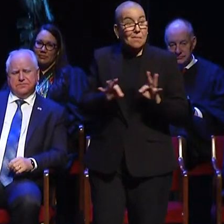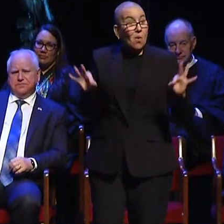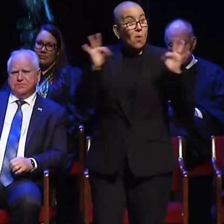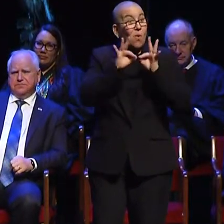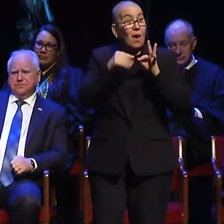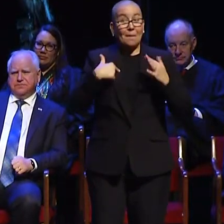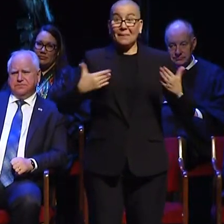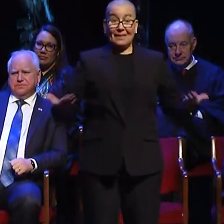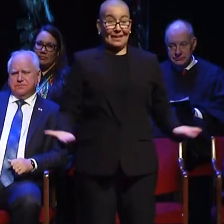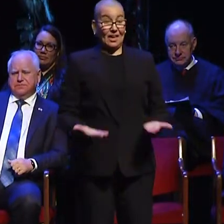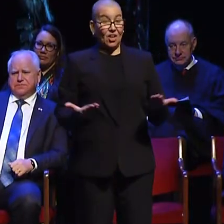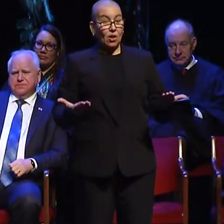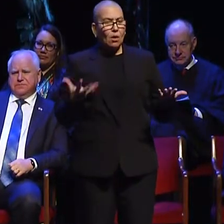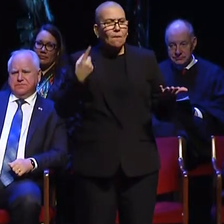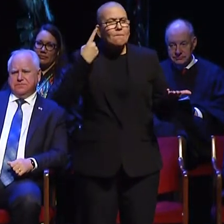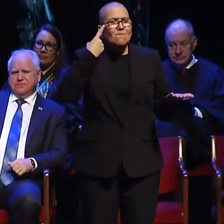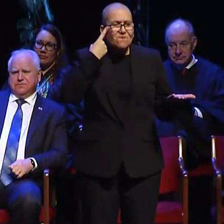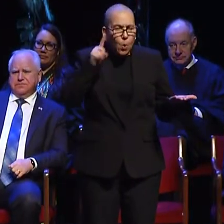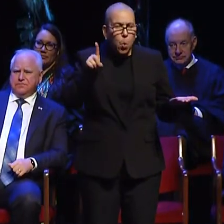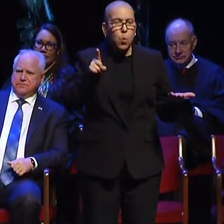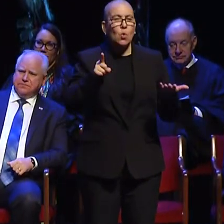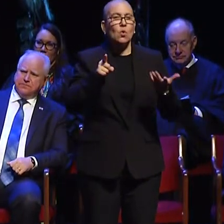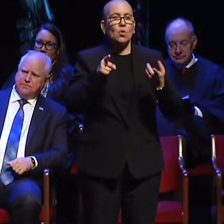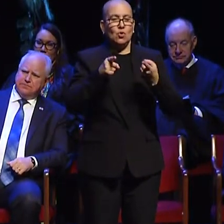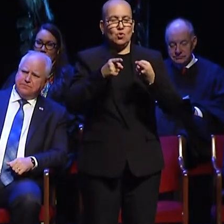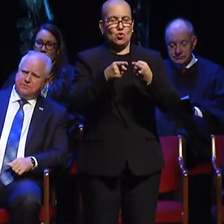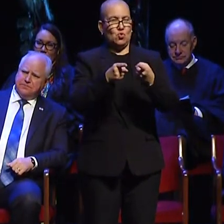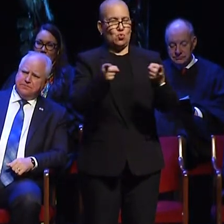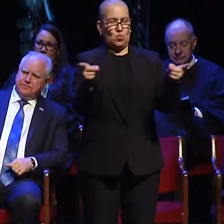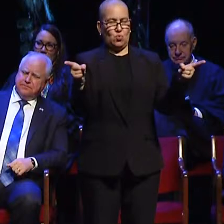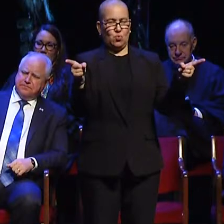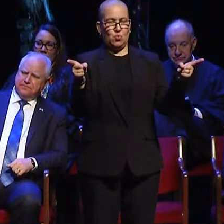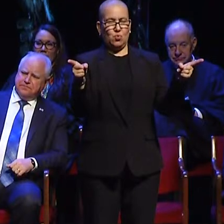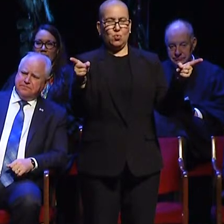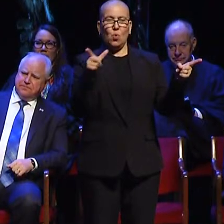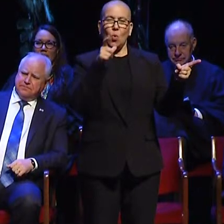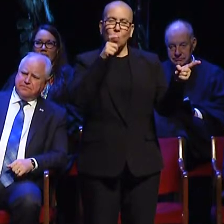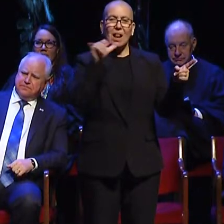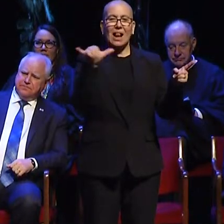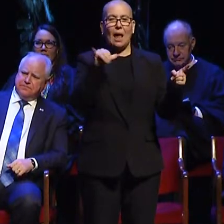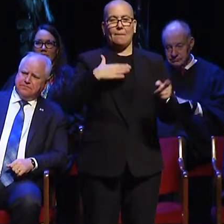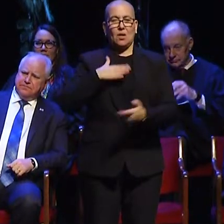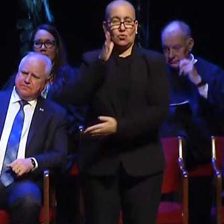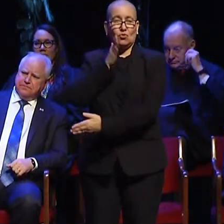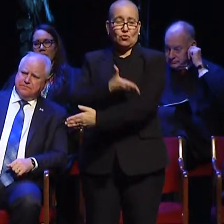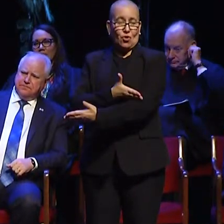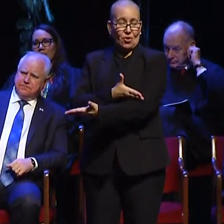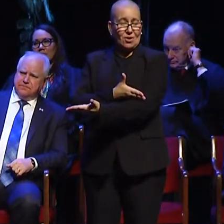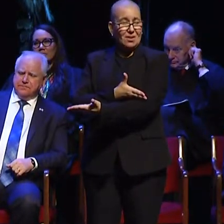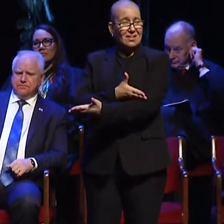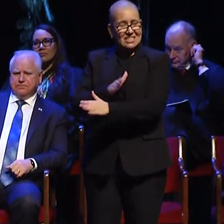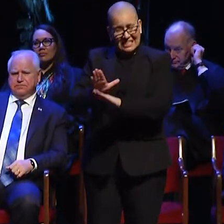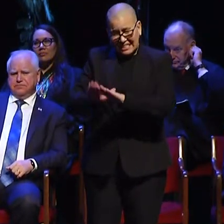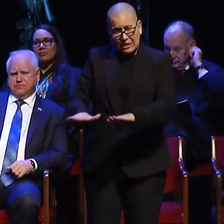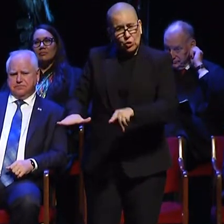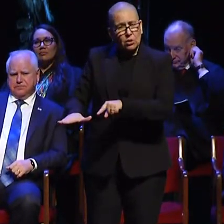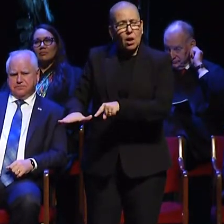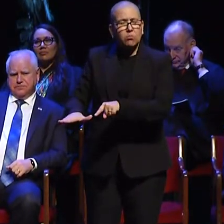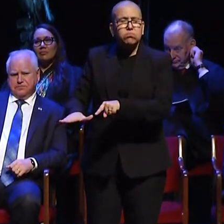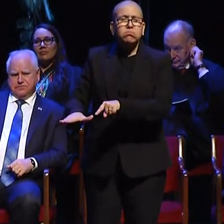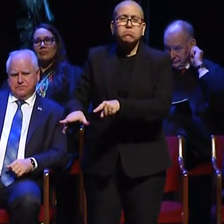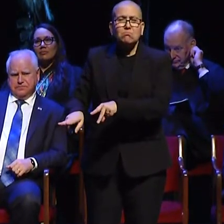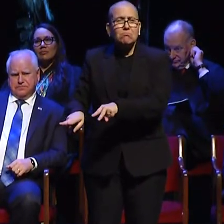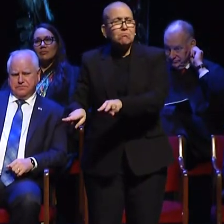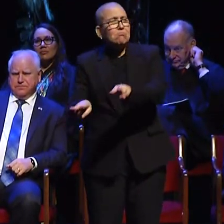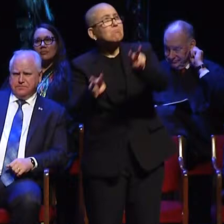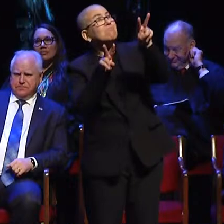for young people like my daughter. I am here for children who are counting on us to build a better future. I